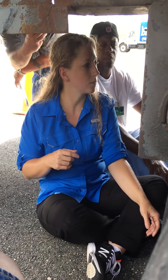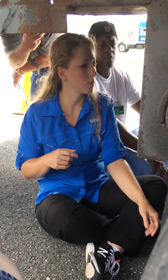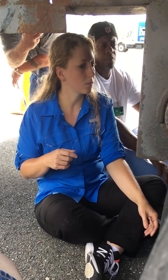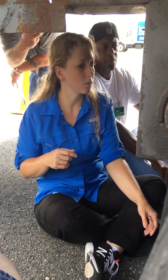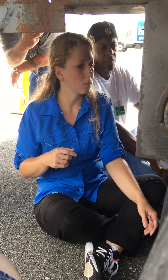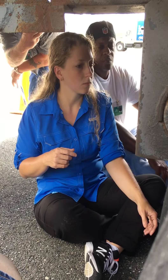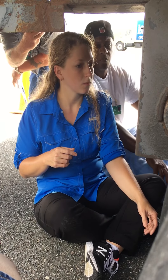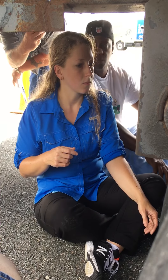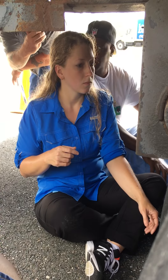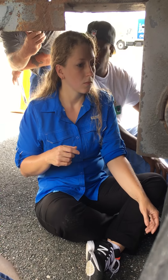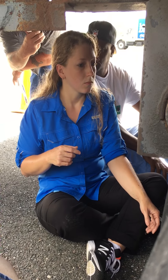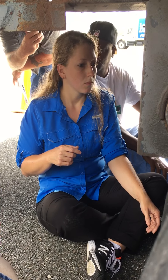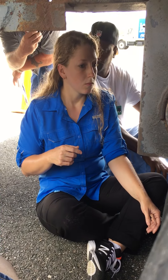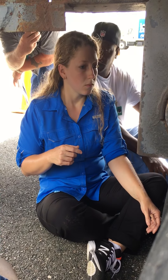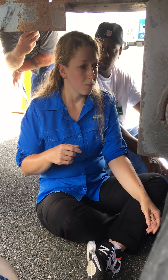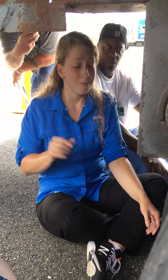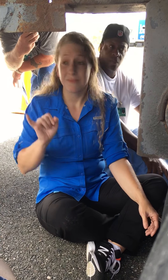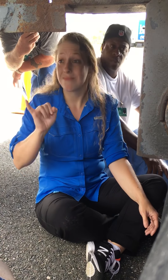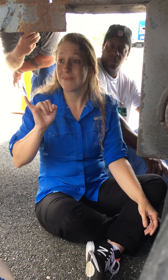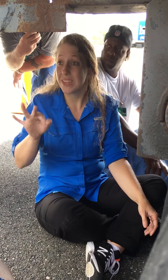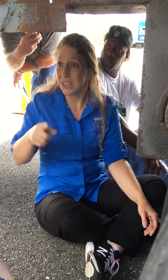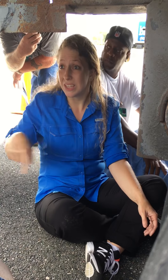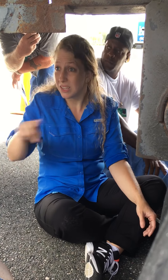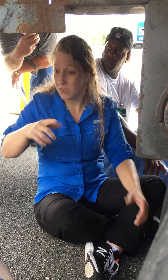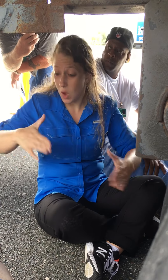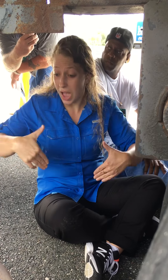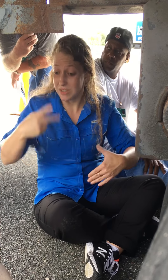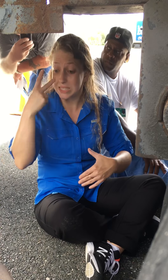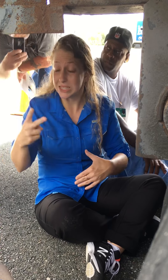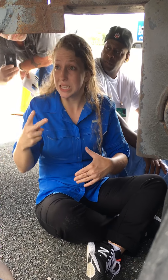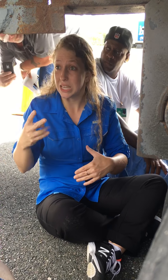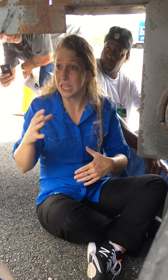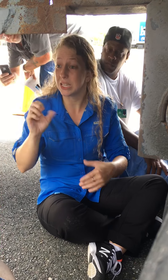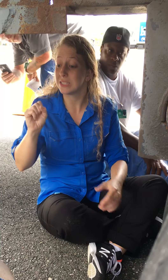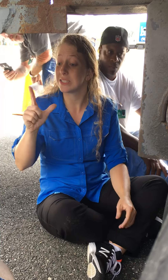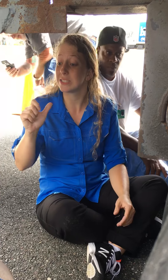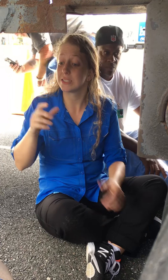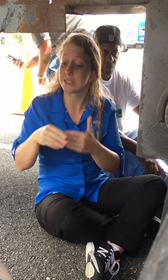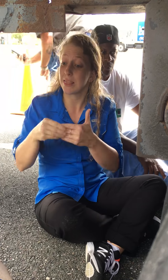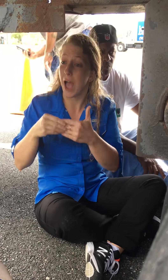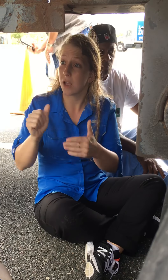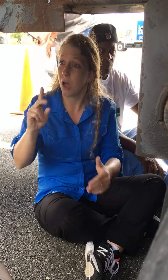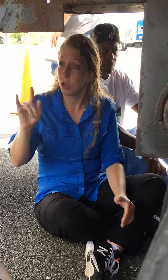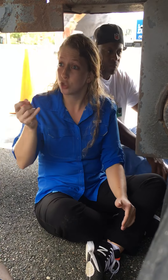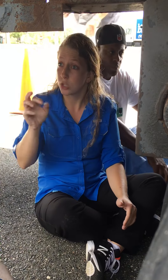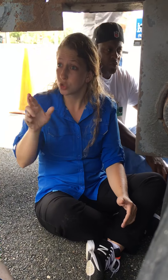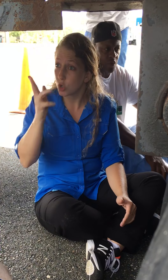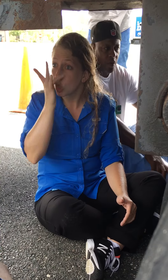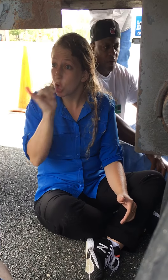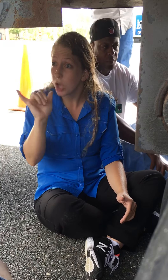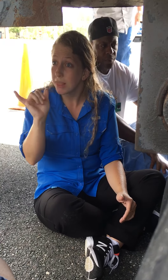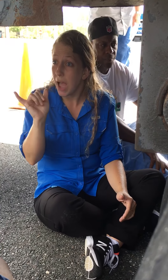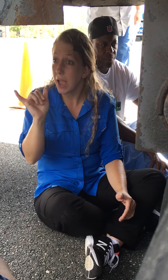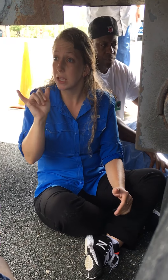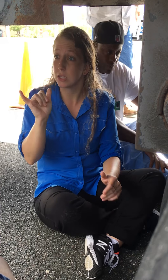And guys, if you haven't seen how the slack adjuster looks, where it hooks to the push rod at the back of